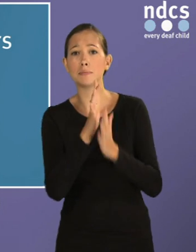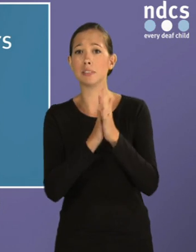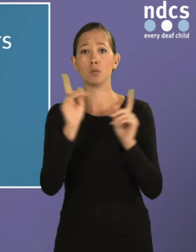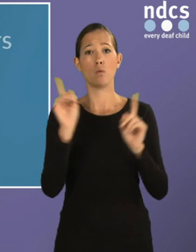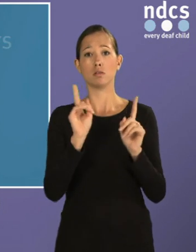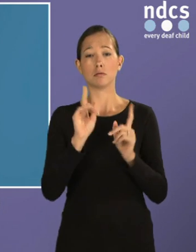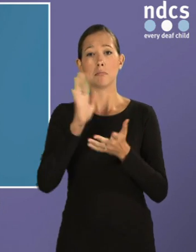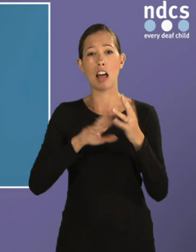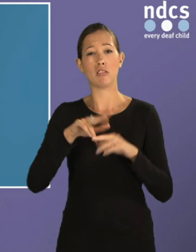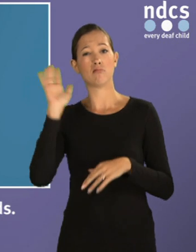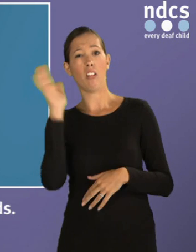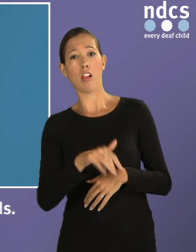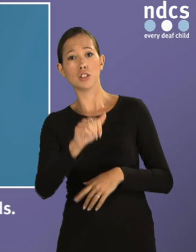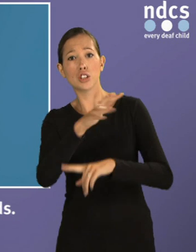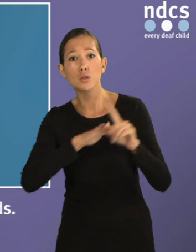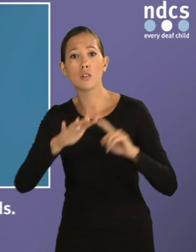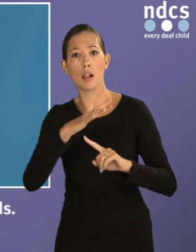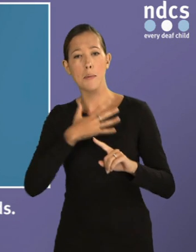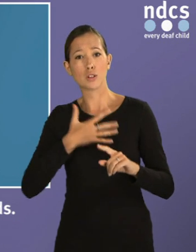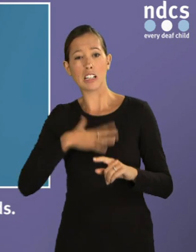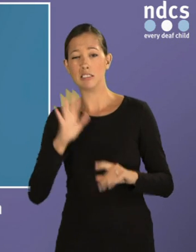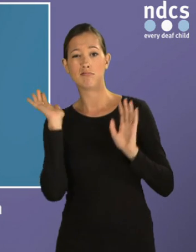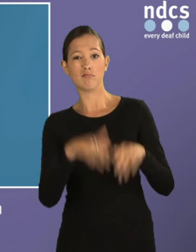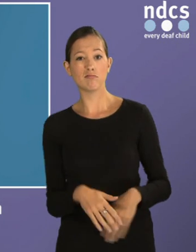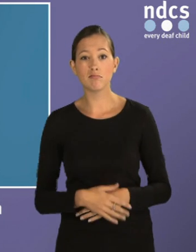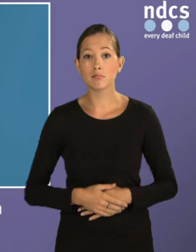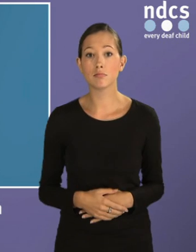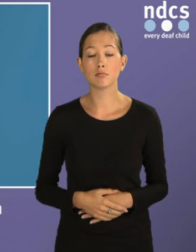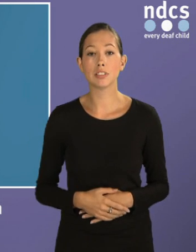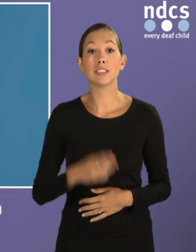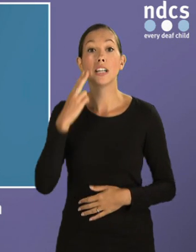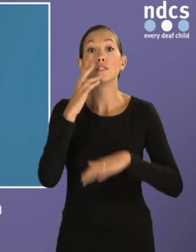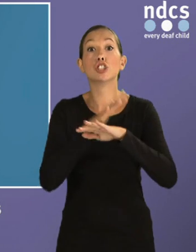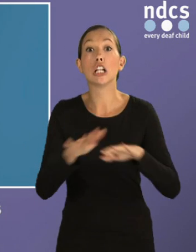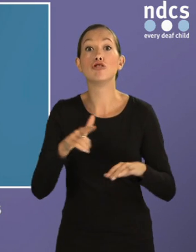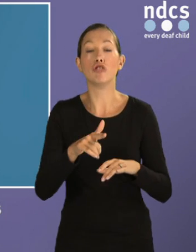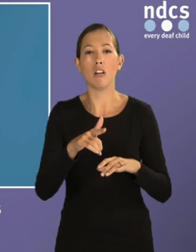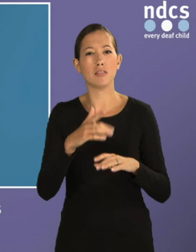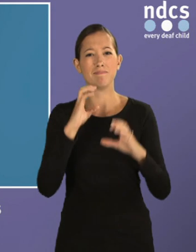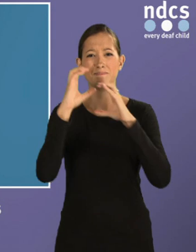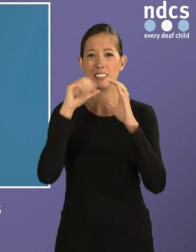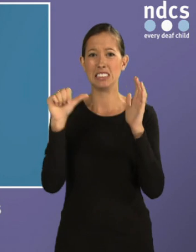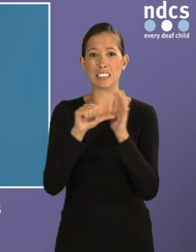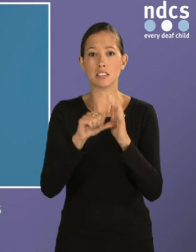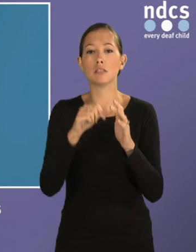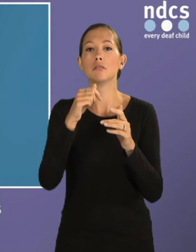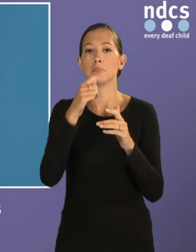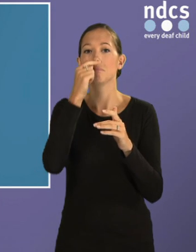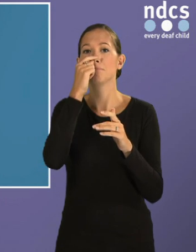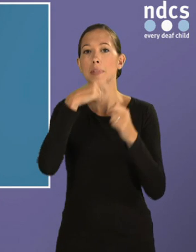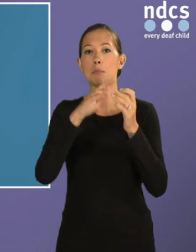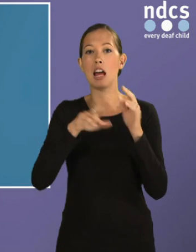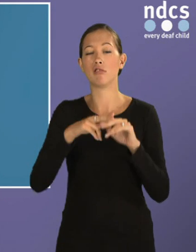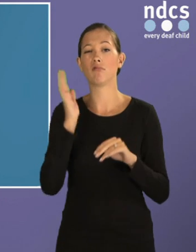Neglect means the lack of parental response to social and emotional needs. In the case of deaf children, poor communication skills might indicate